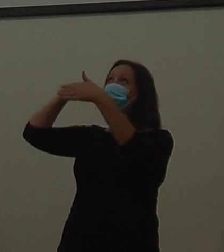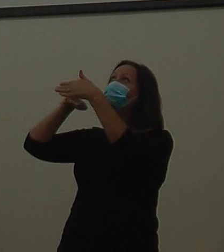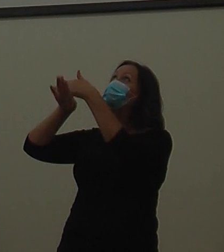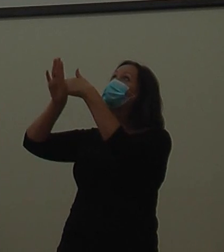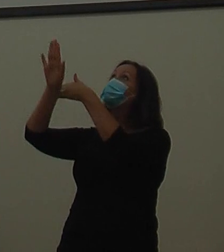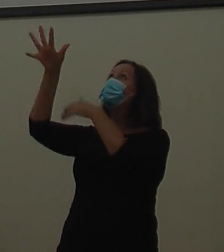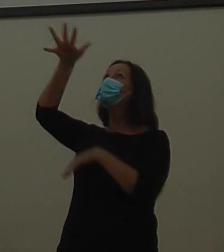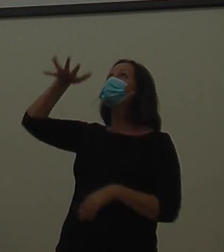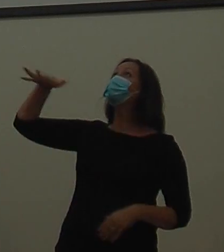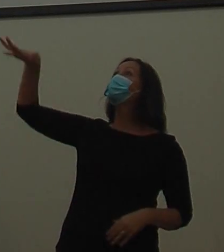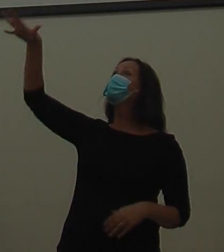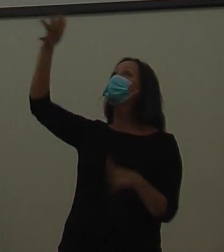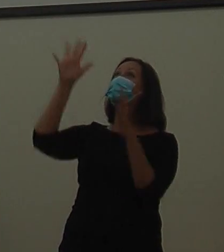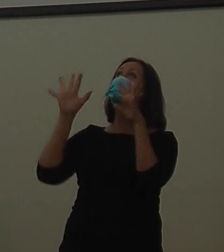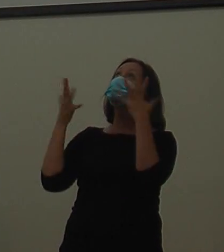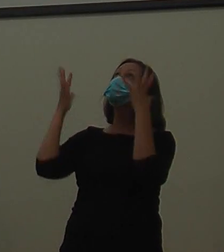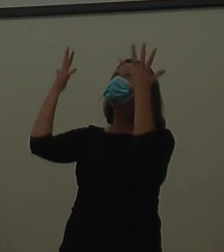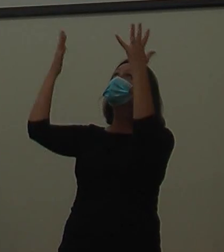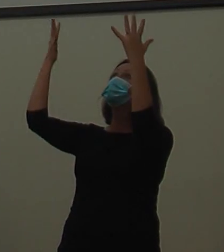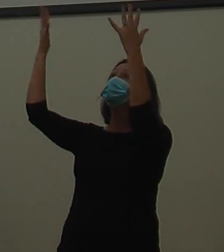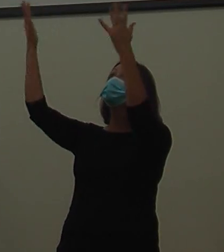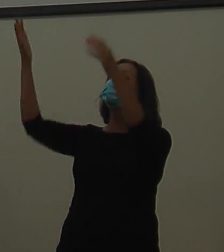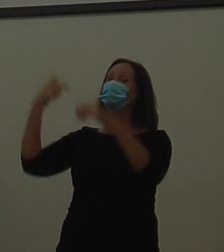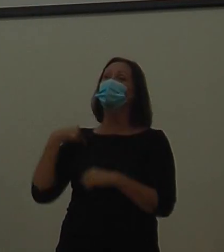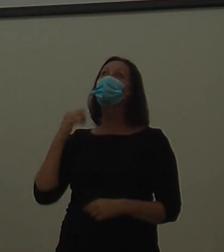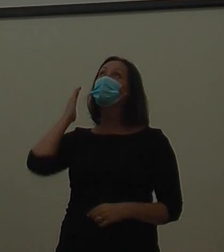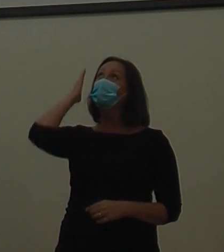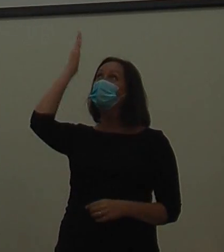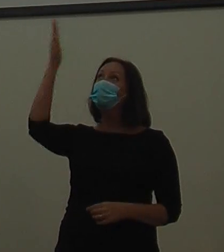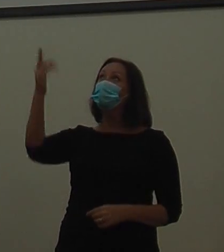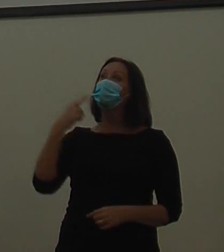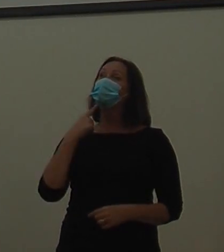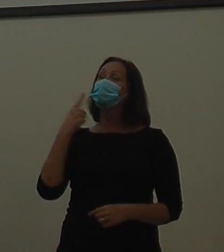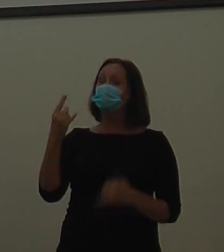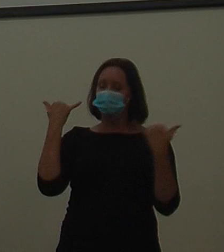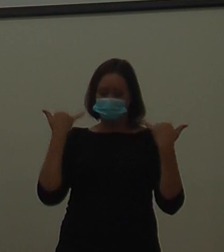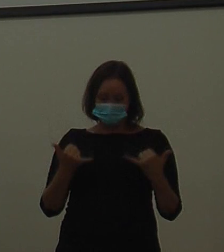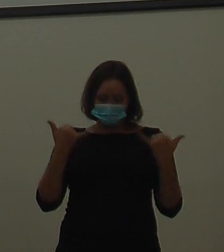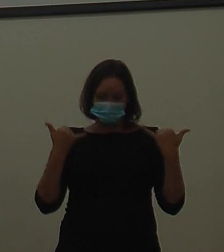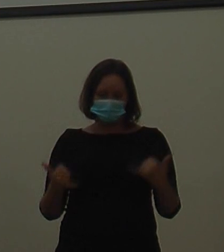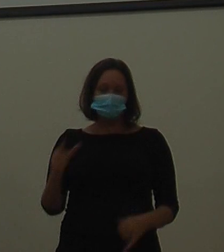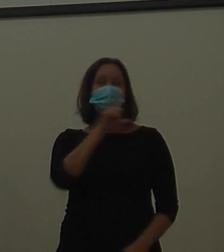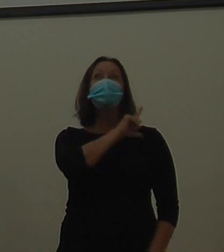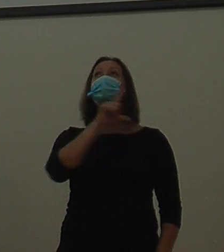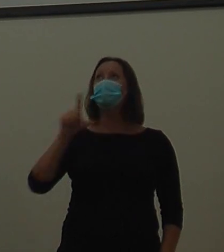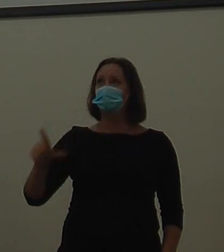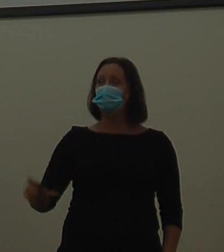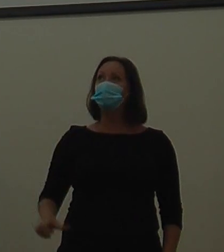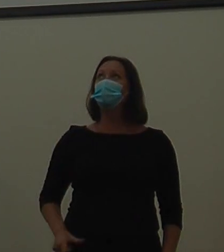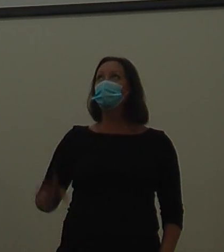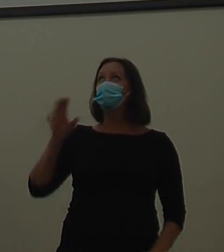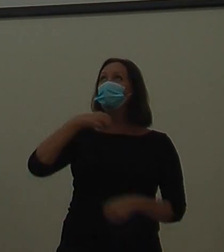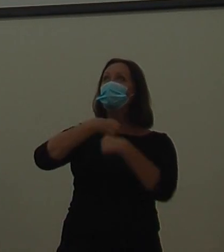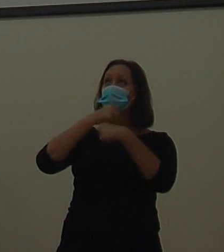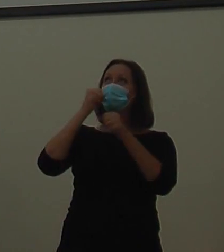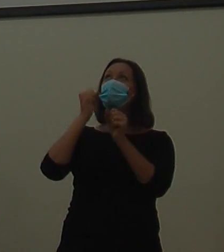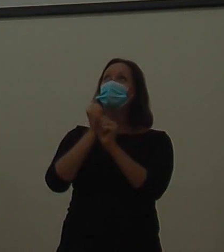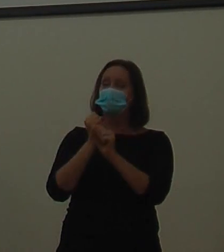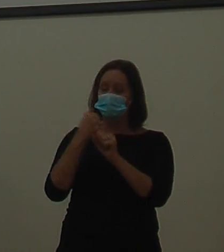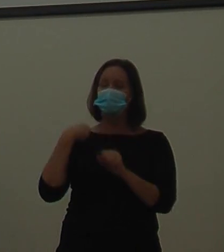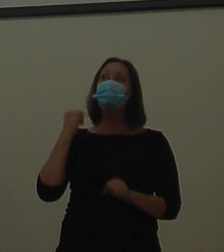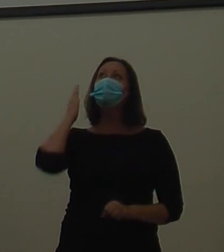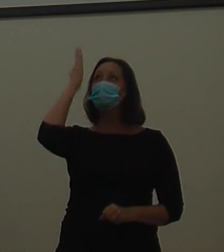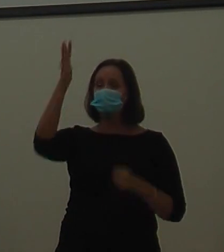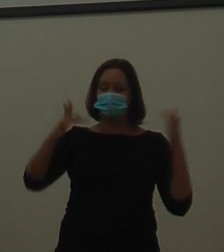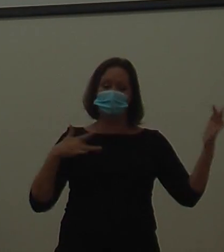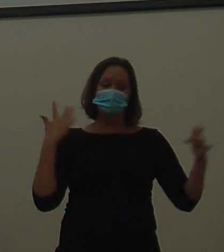his courts with praise. I will say this is the day that the Lord has made. I